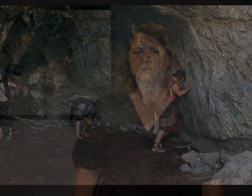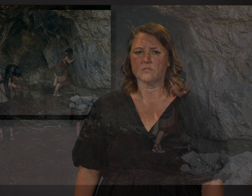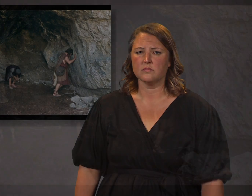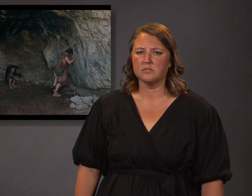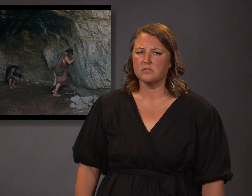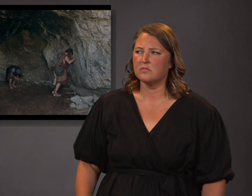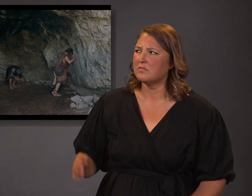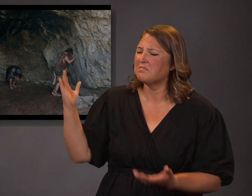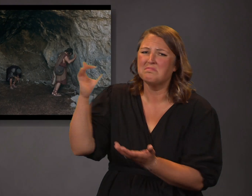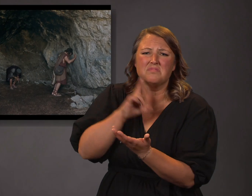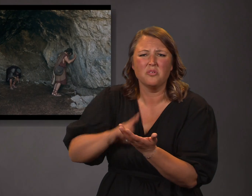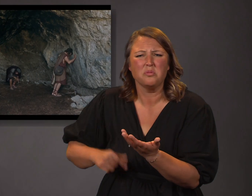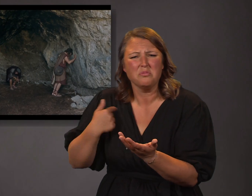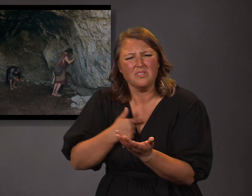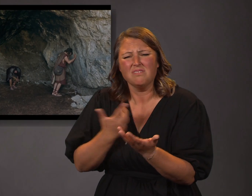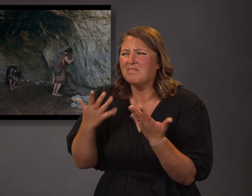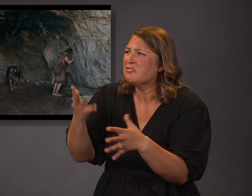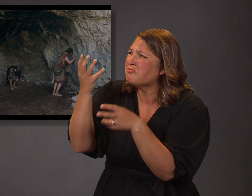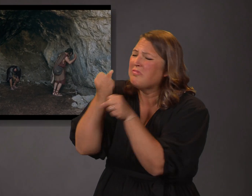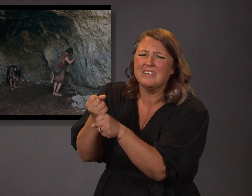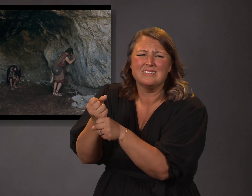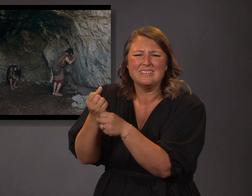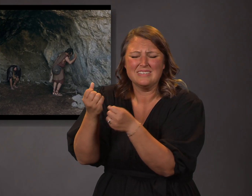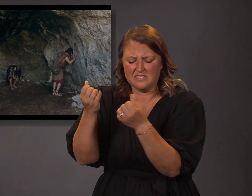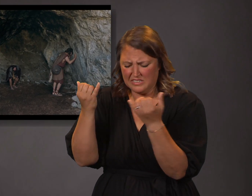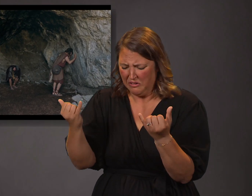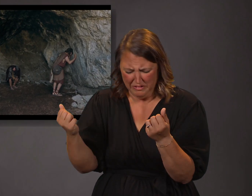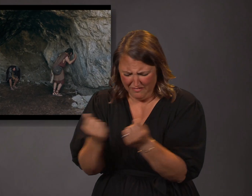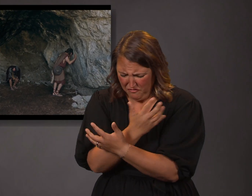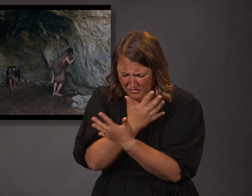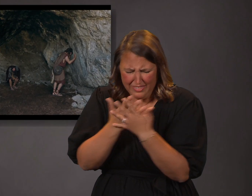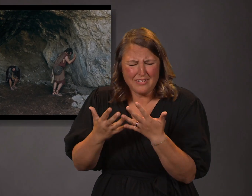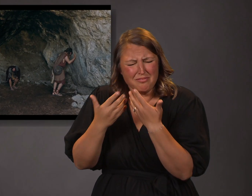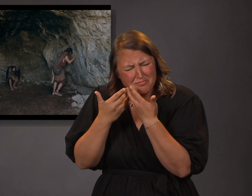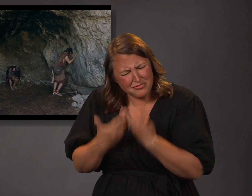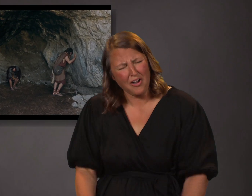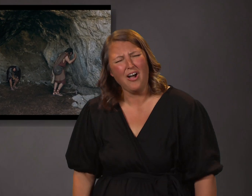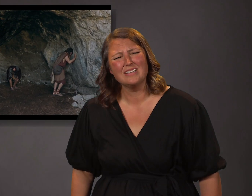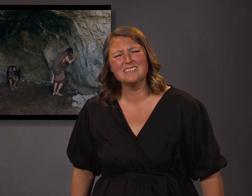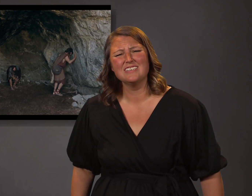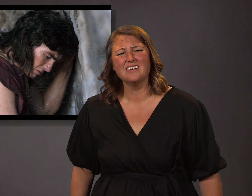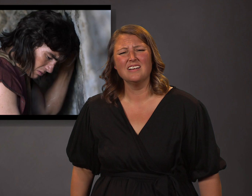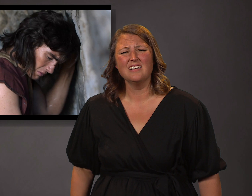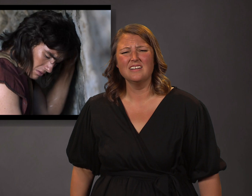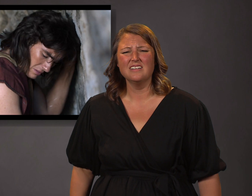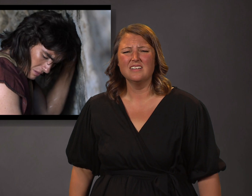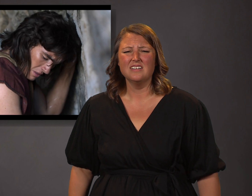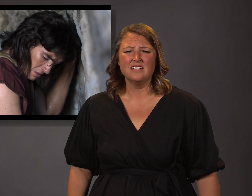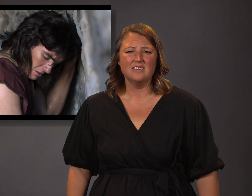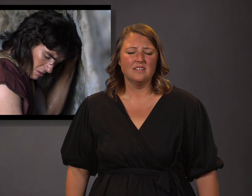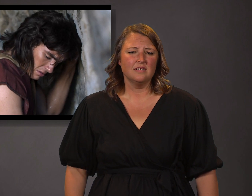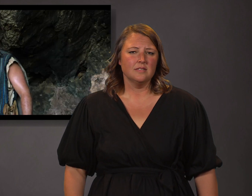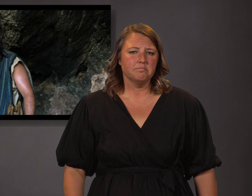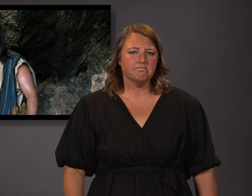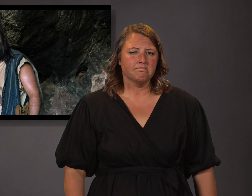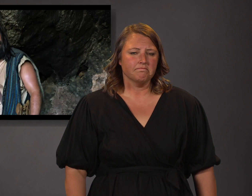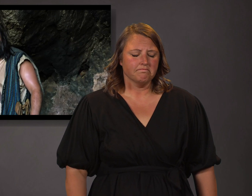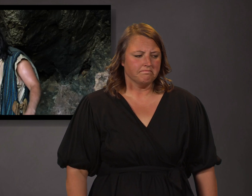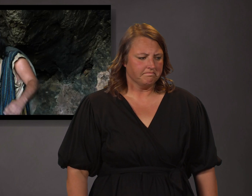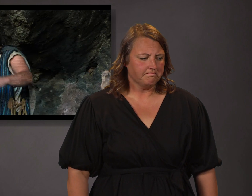We trusted the Lord, and we have lost everything.